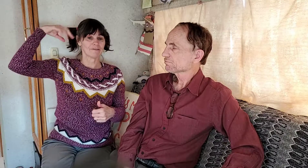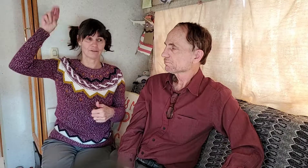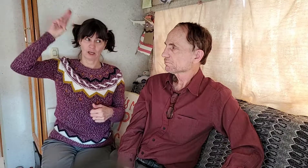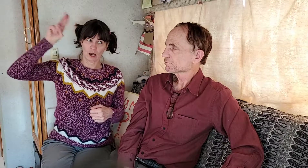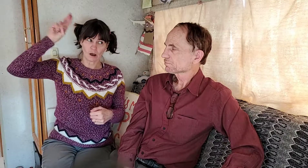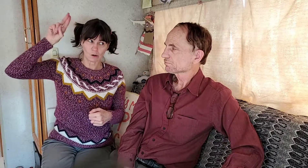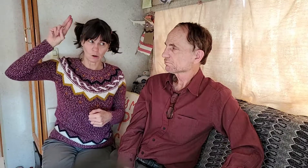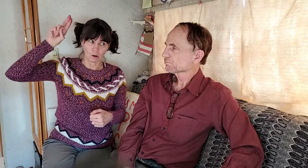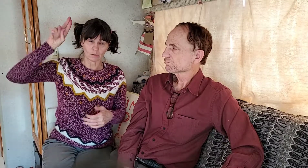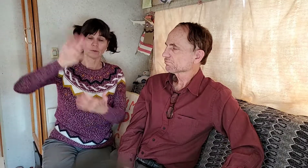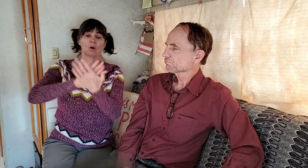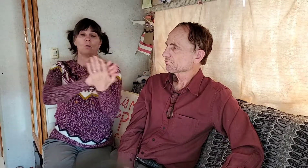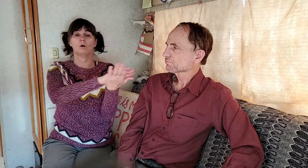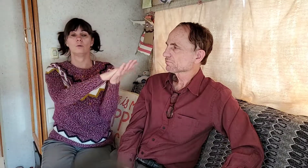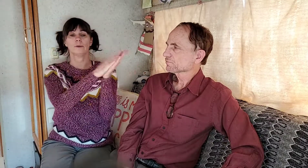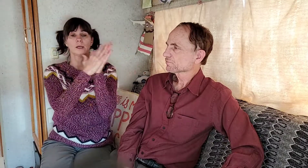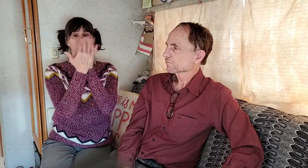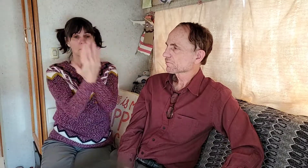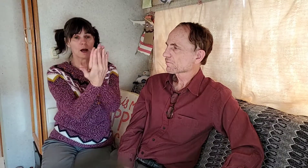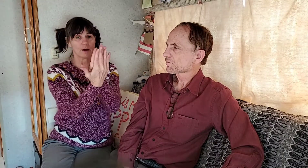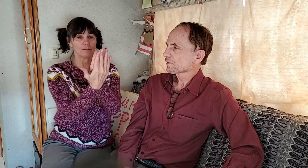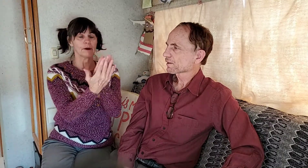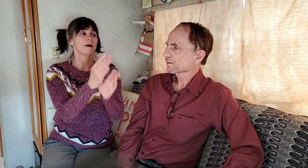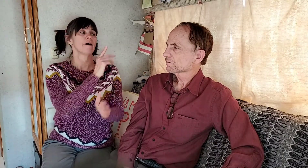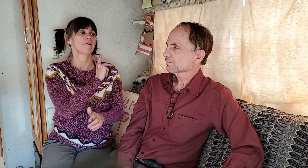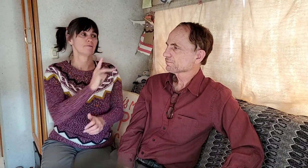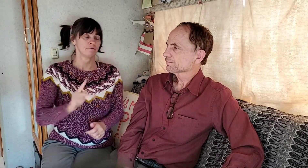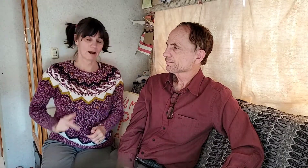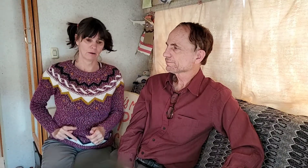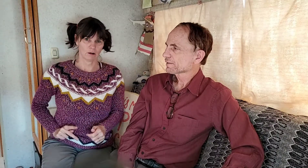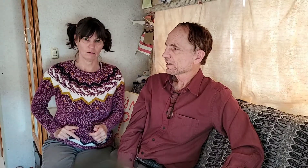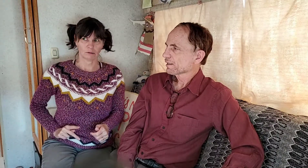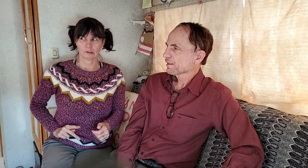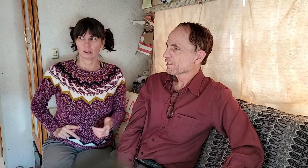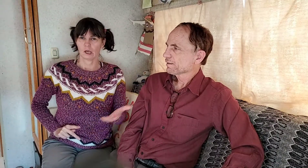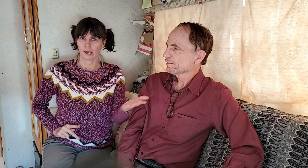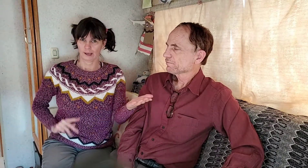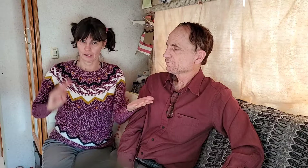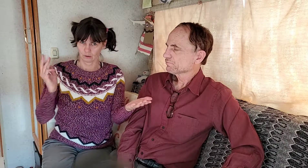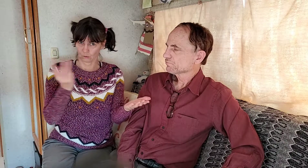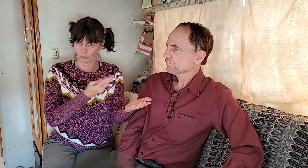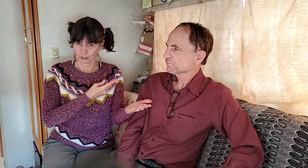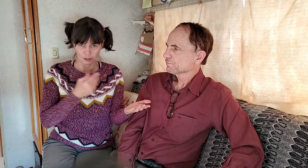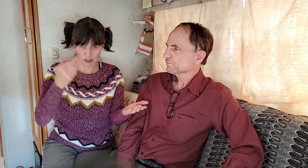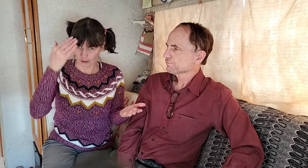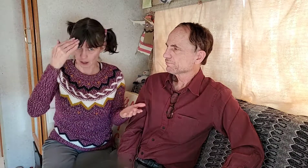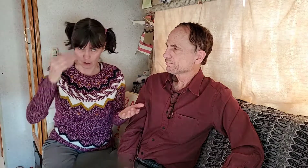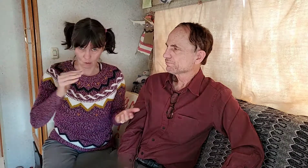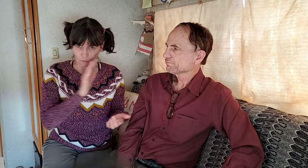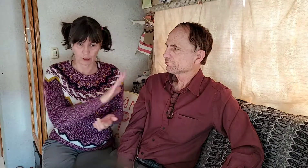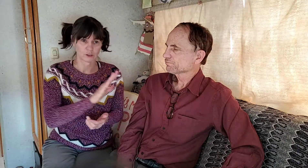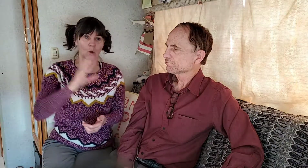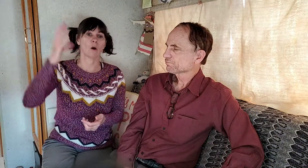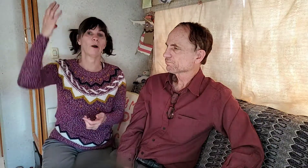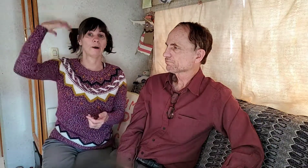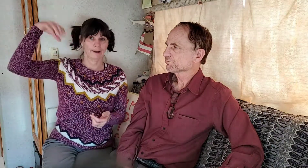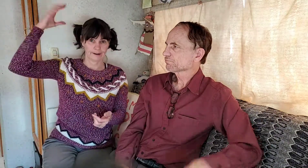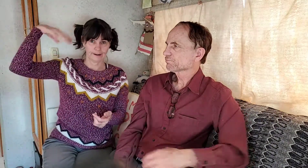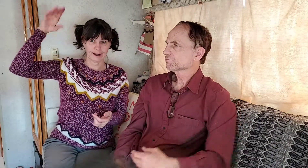daffy uncle will become Pharaoh. And we all know that your